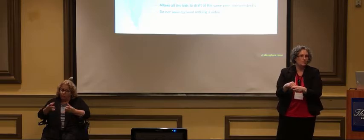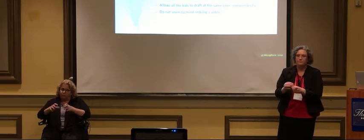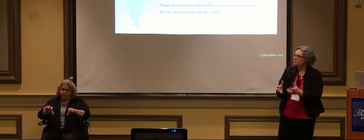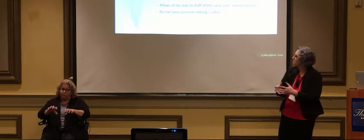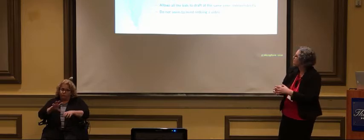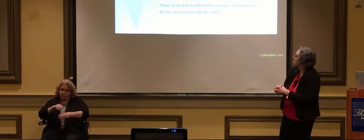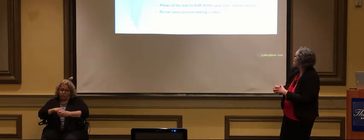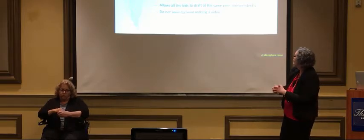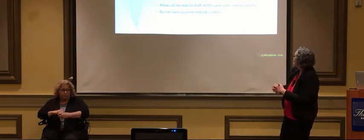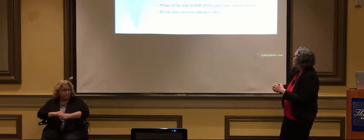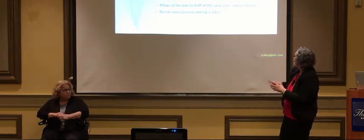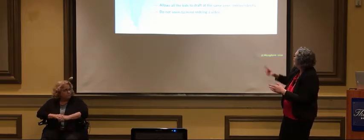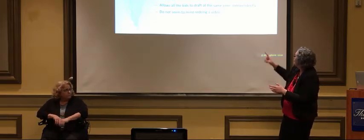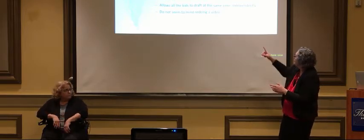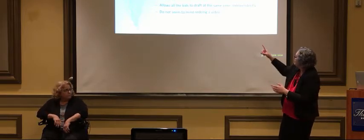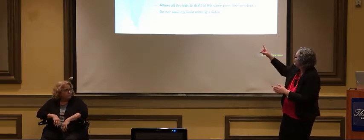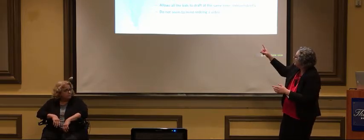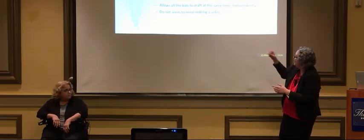to include.